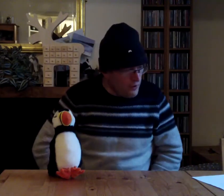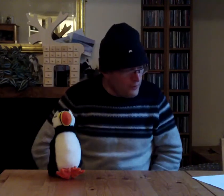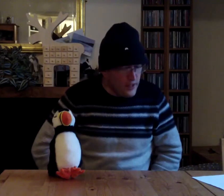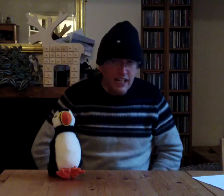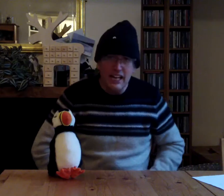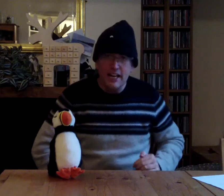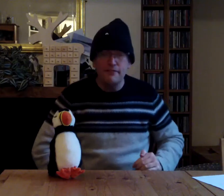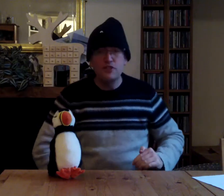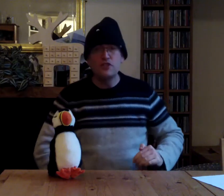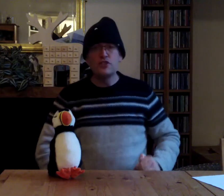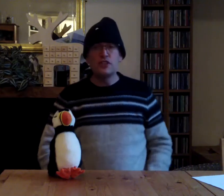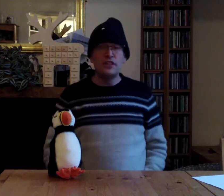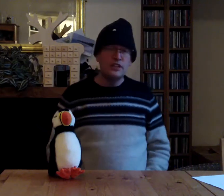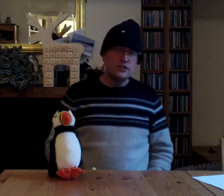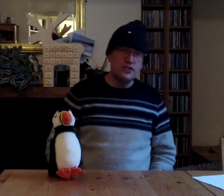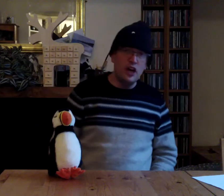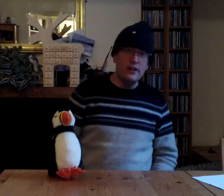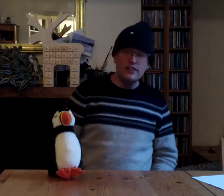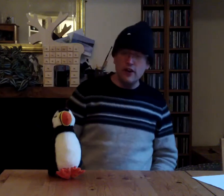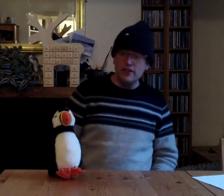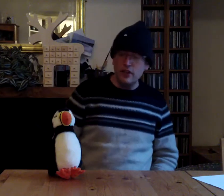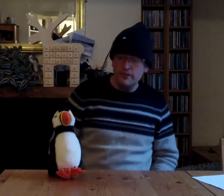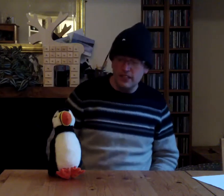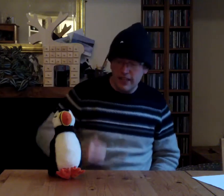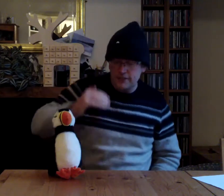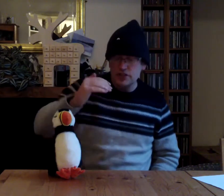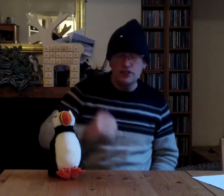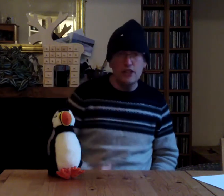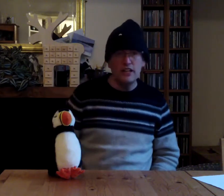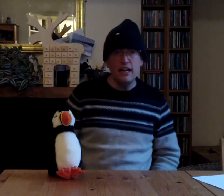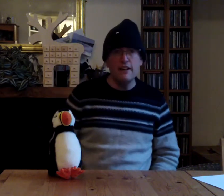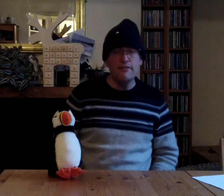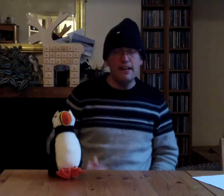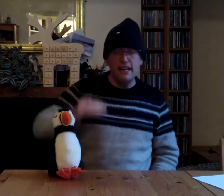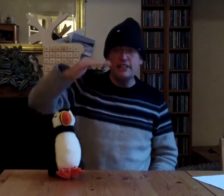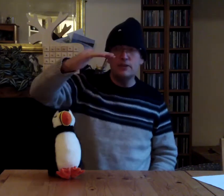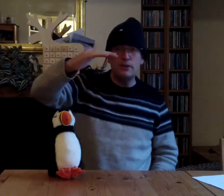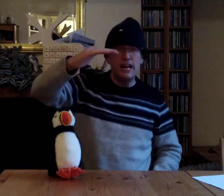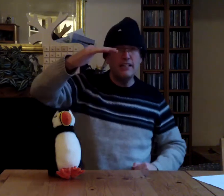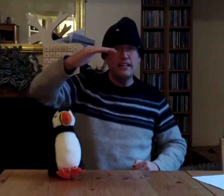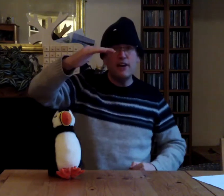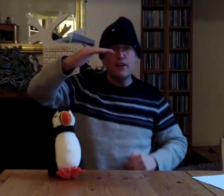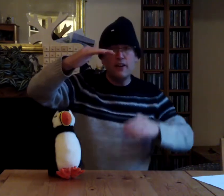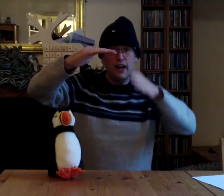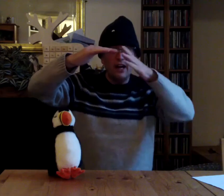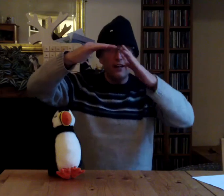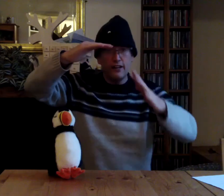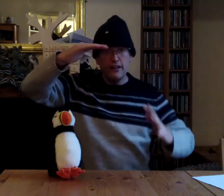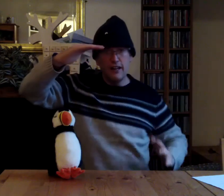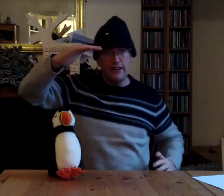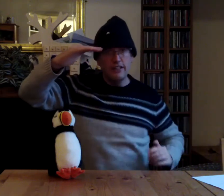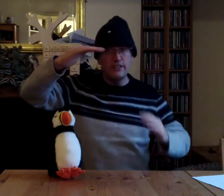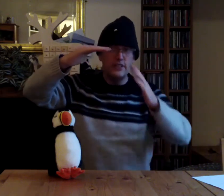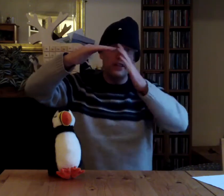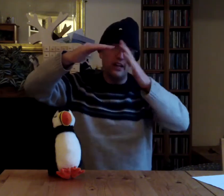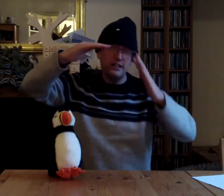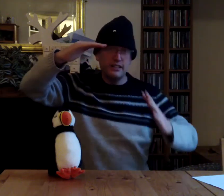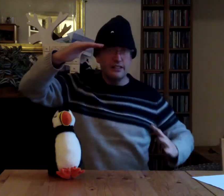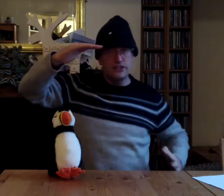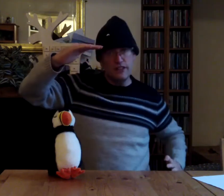off the cliffs. So he dives off the cliffs. So cliff is, you put your hand out like that, and then you do that. So it's a